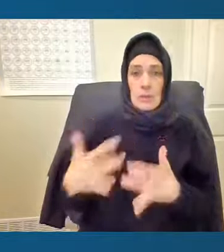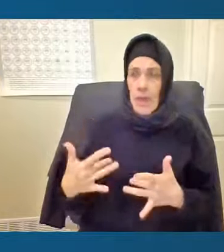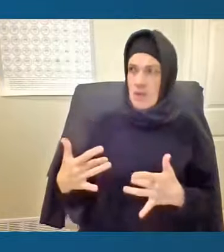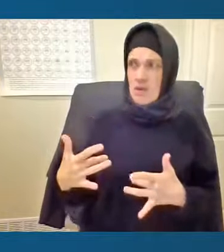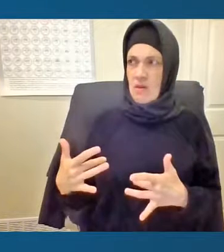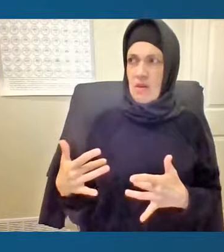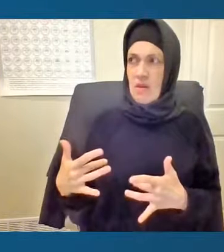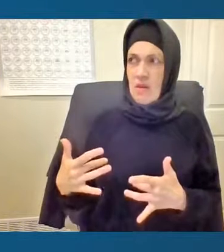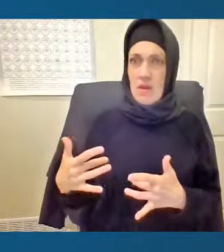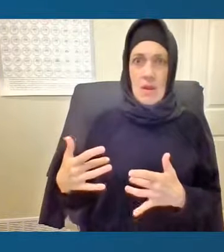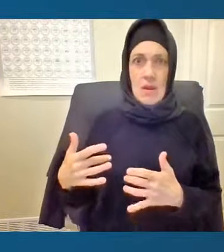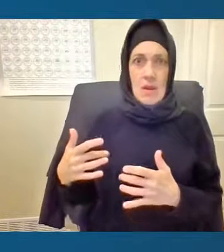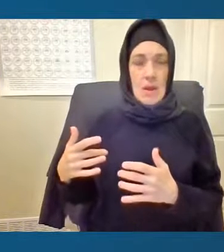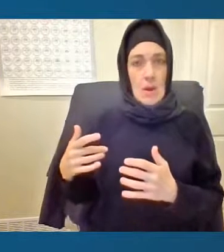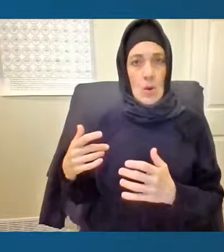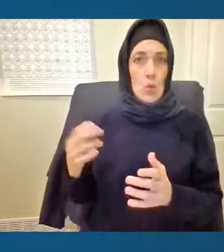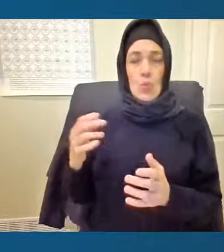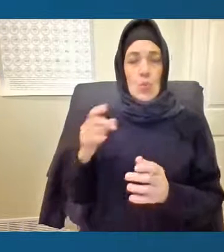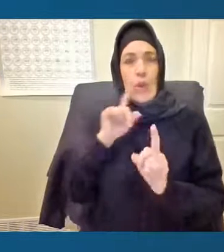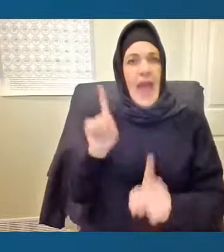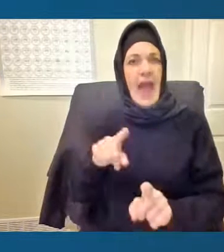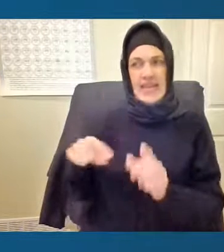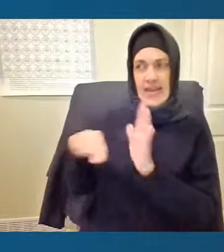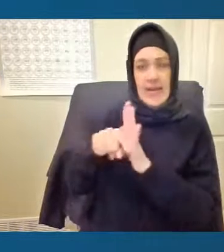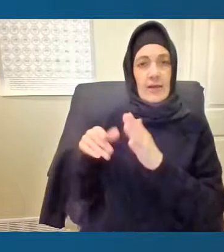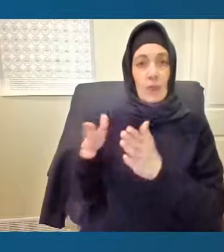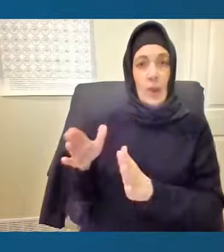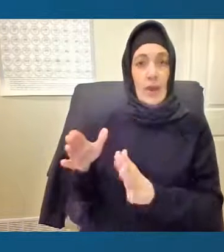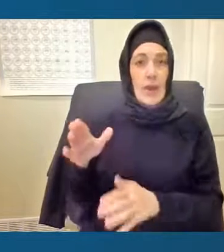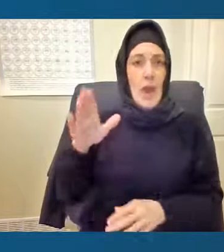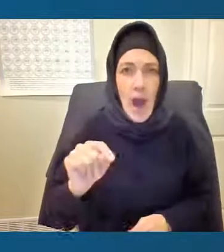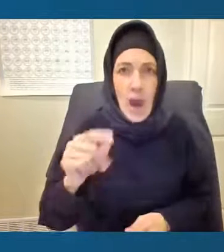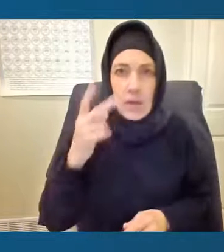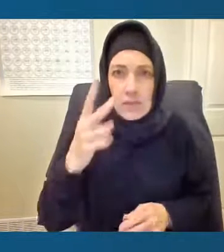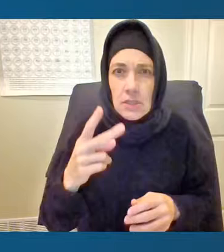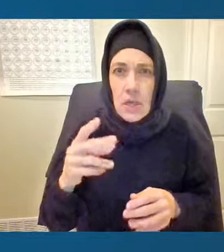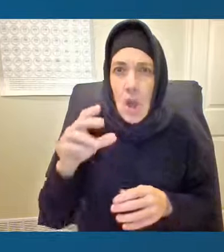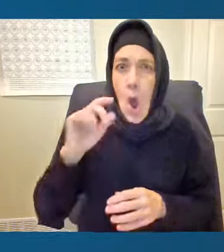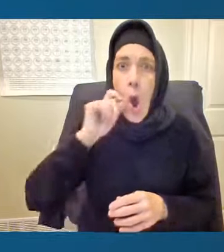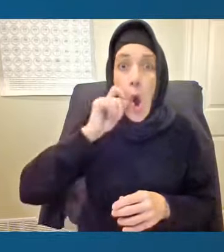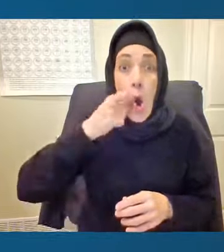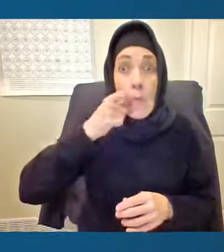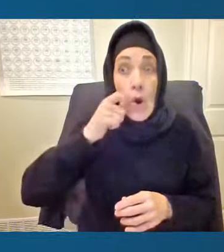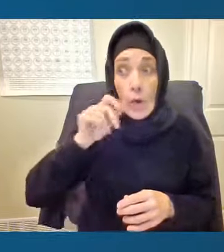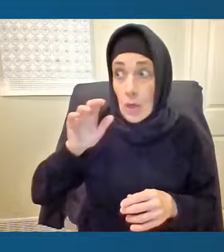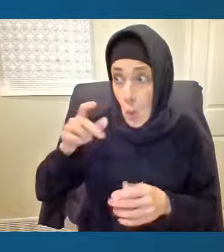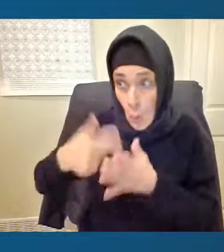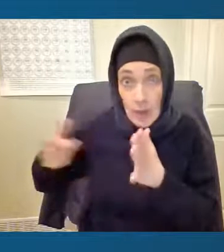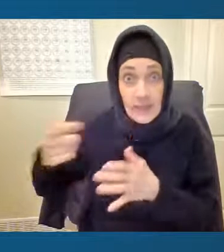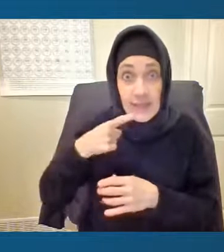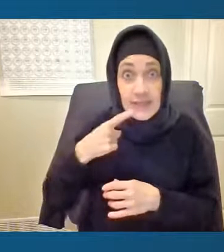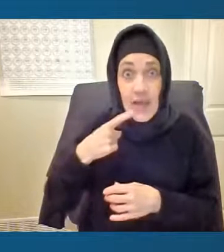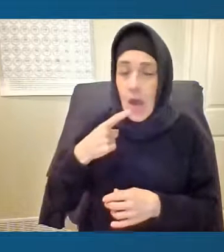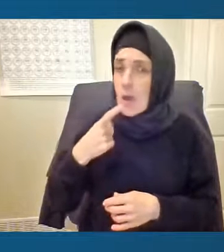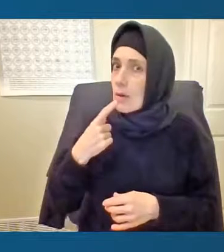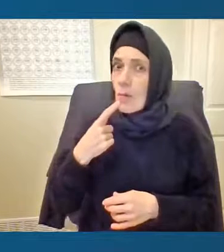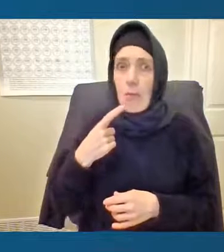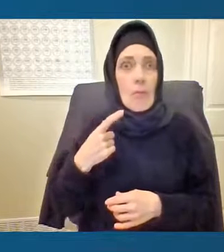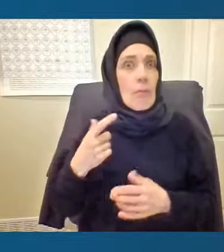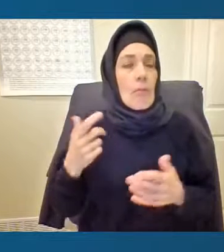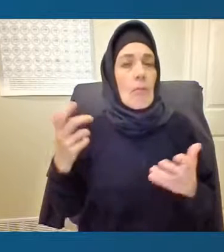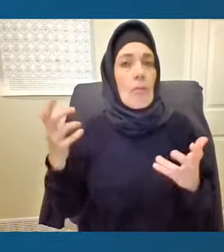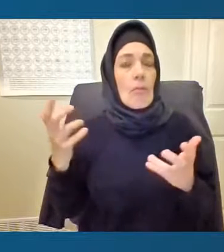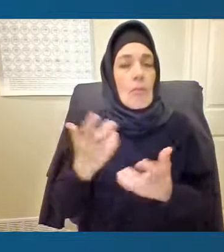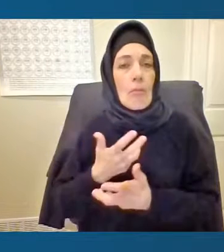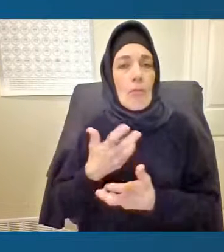Umar ibn Khattab's statement, that's on some other neurological stuff right there, man. Because he's